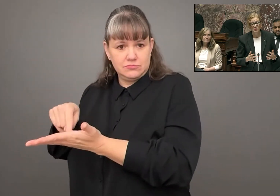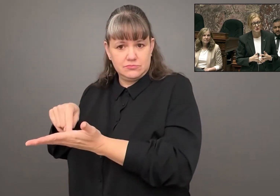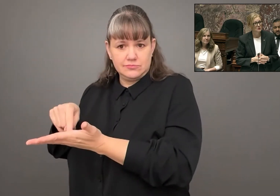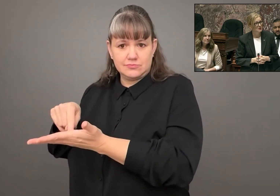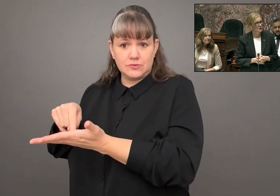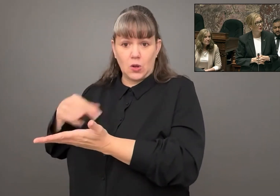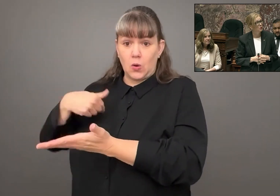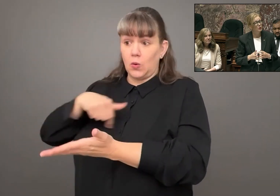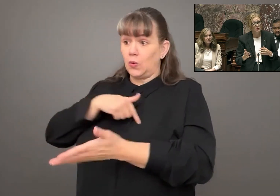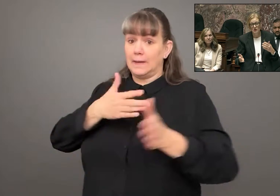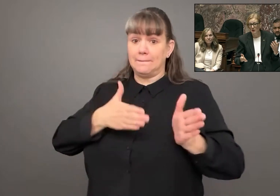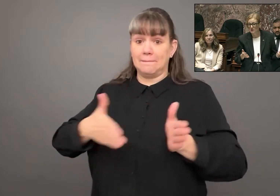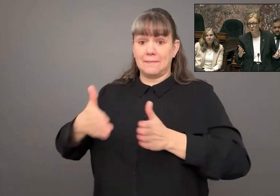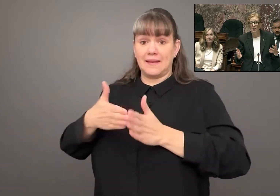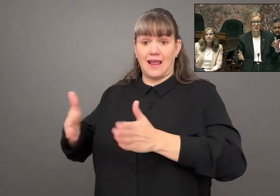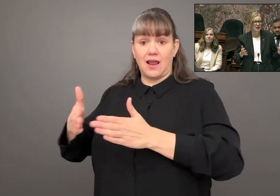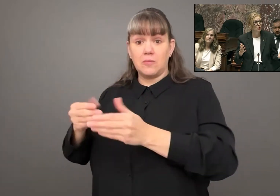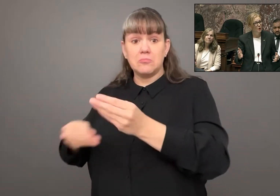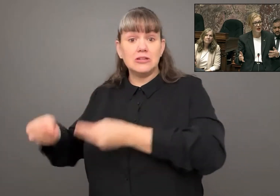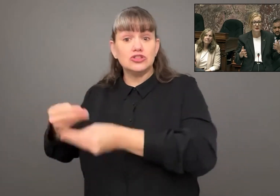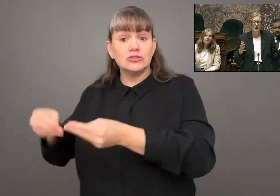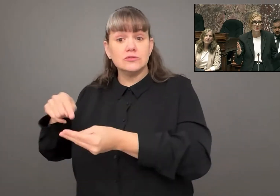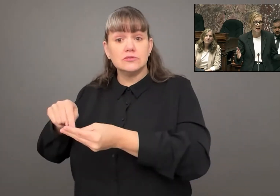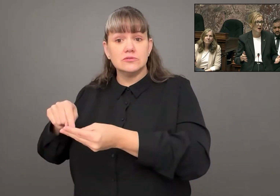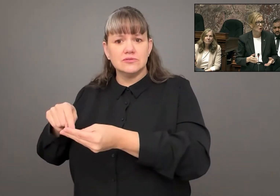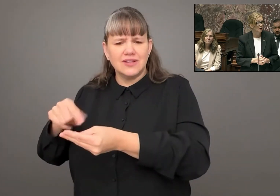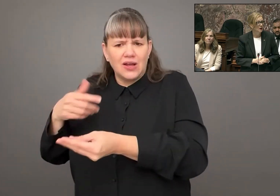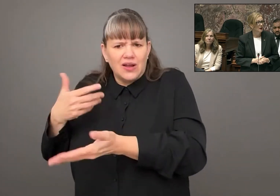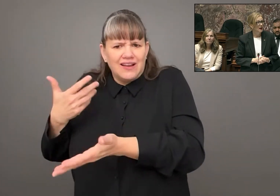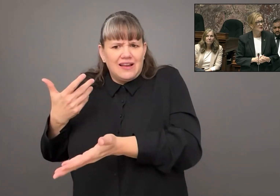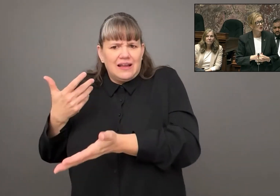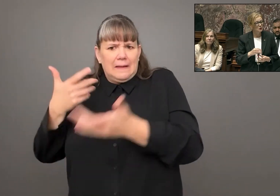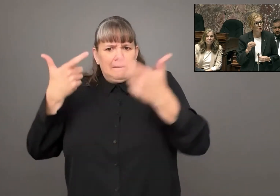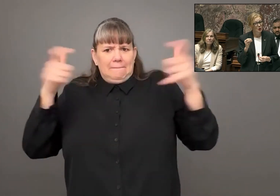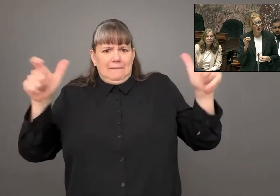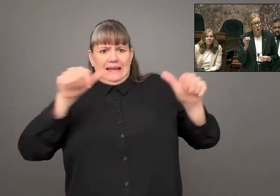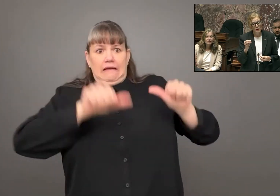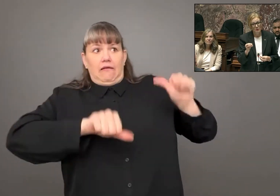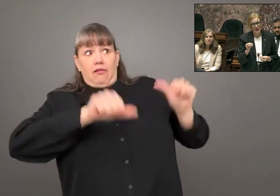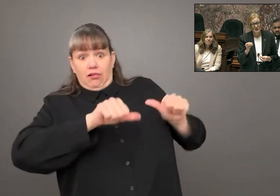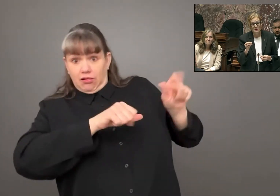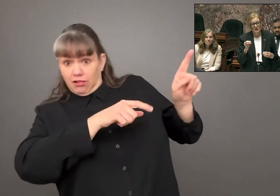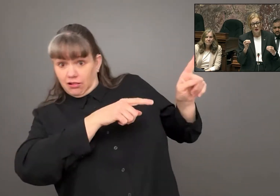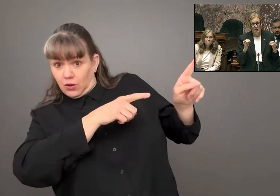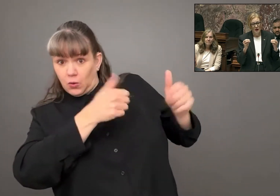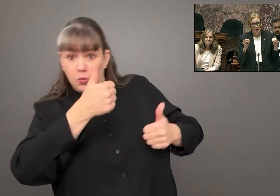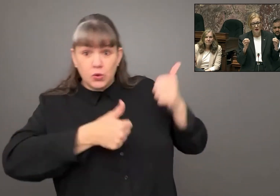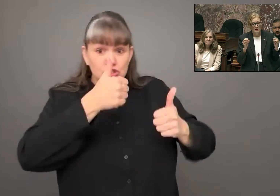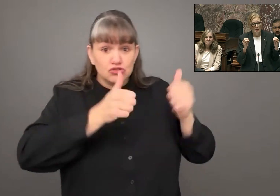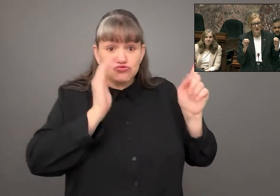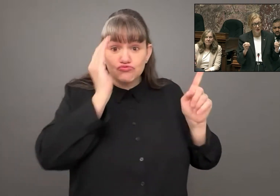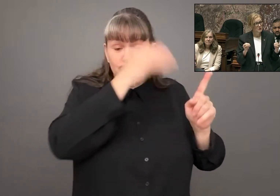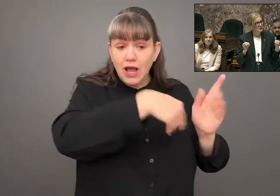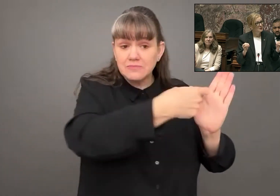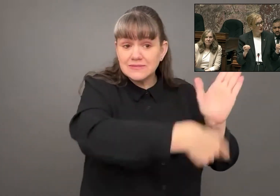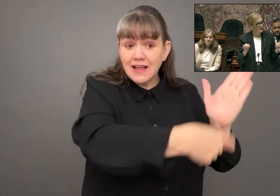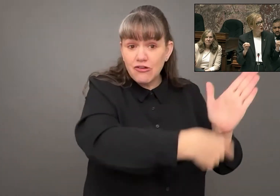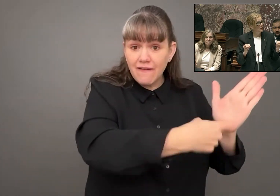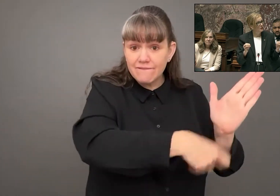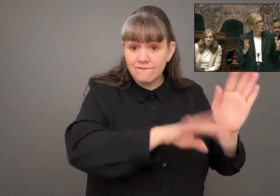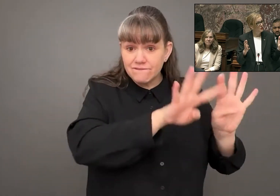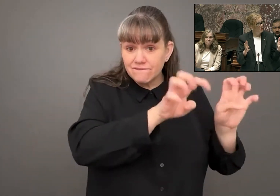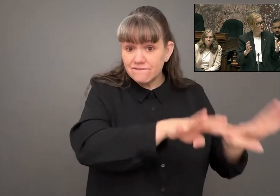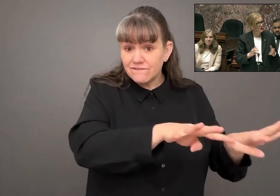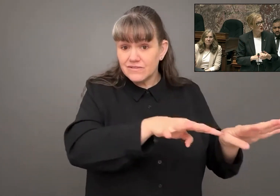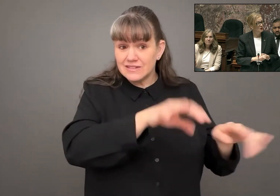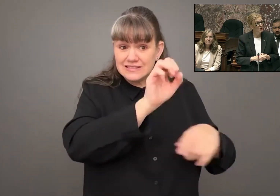tremendous uncertainty about which tariffs were coming in, when and how. And so we made assumptions based